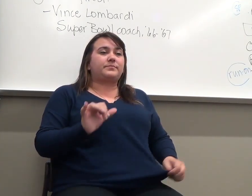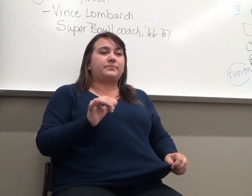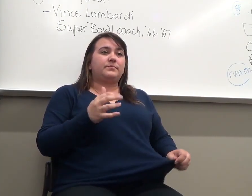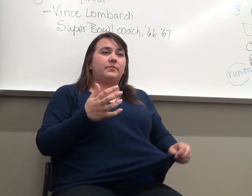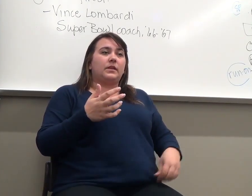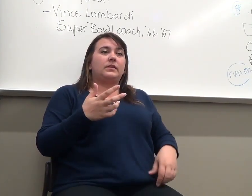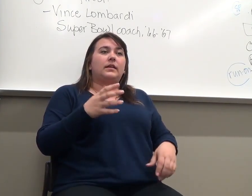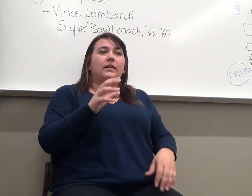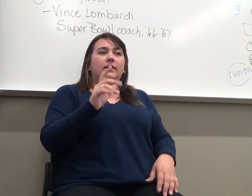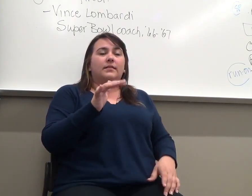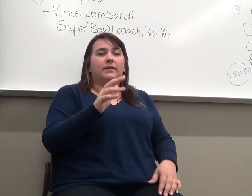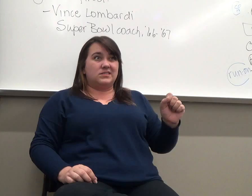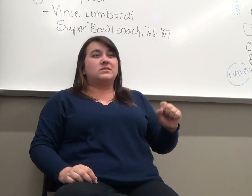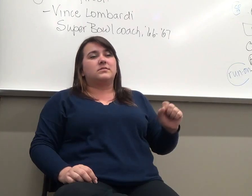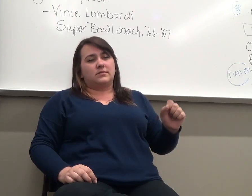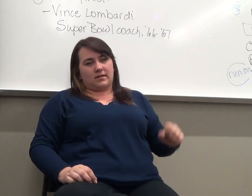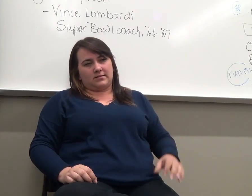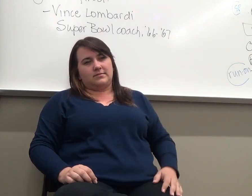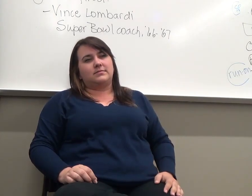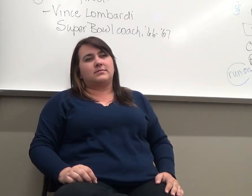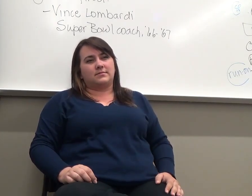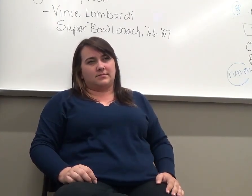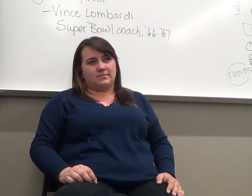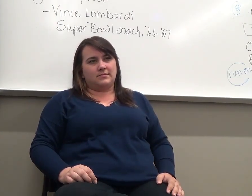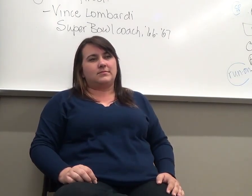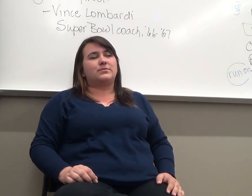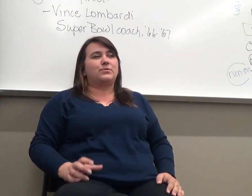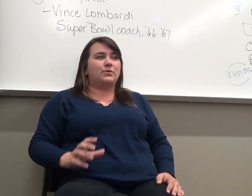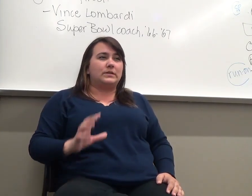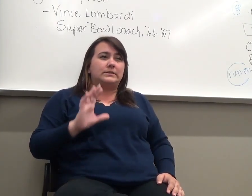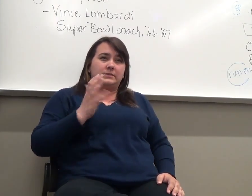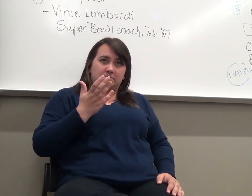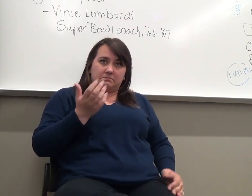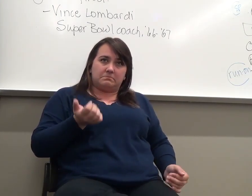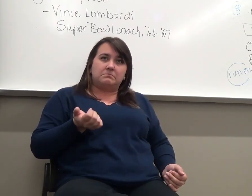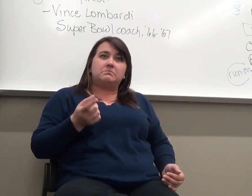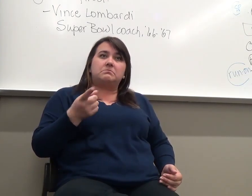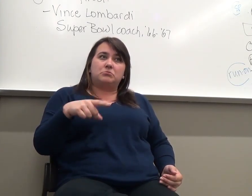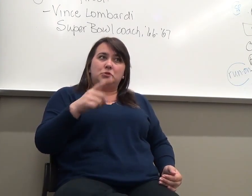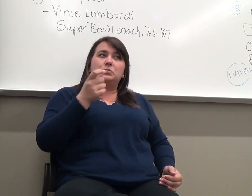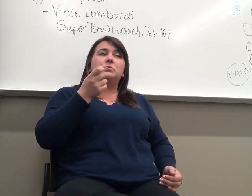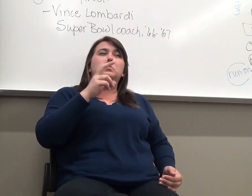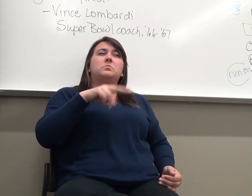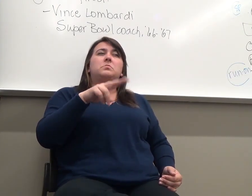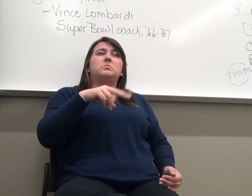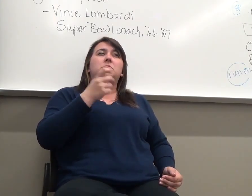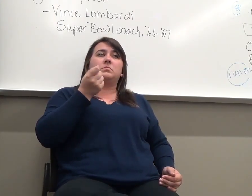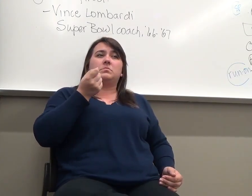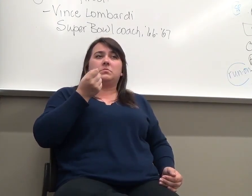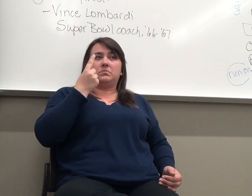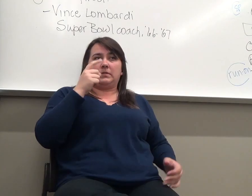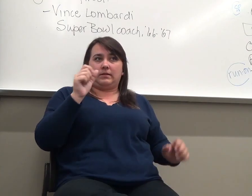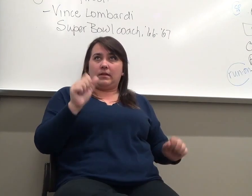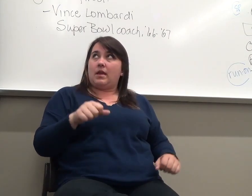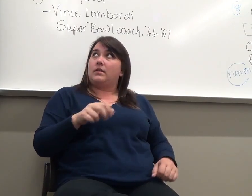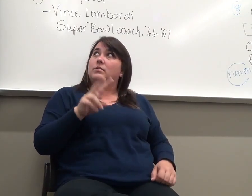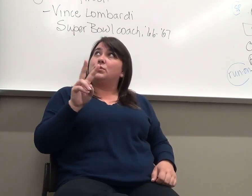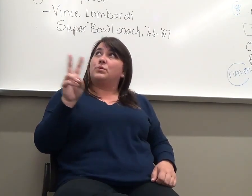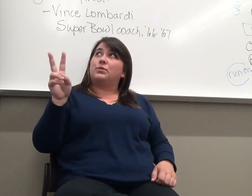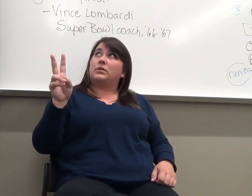argumentative as saying I was terrified of my babysitter, which is a little bit